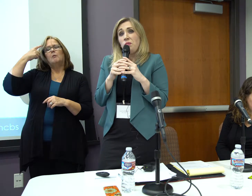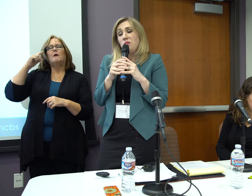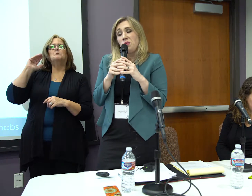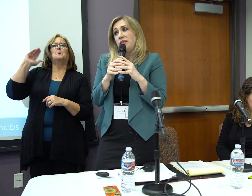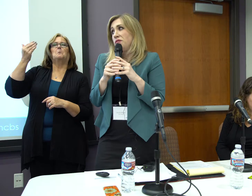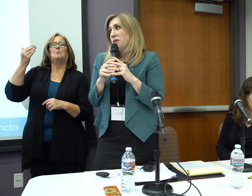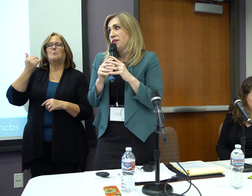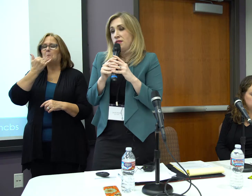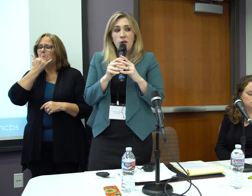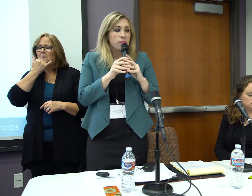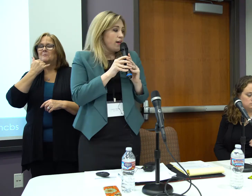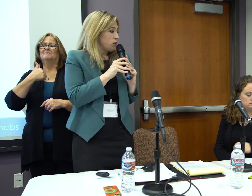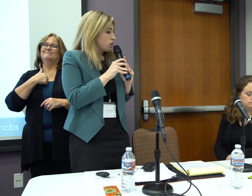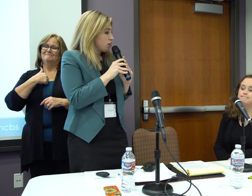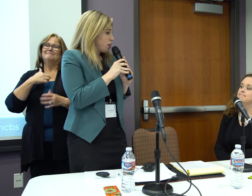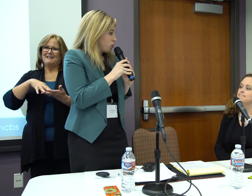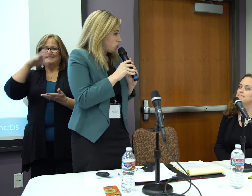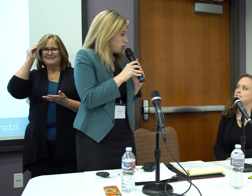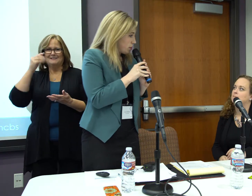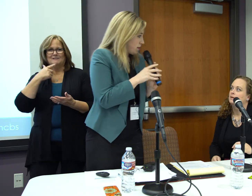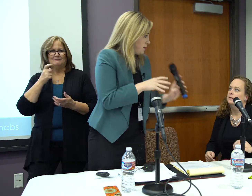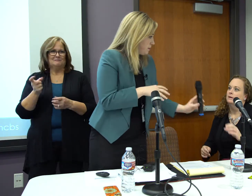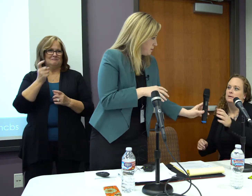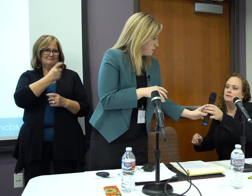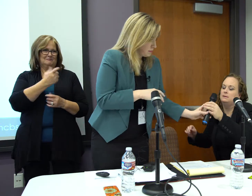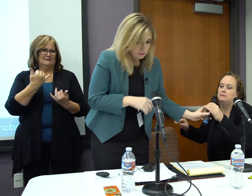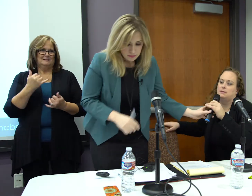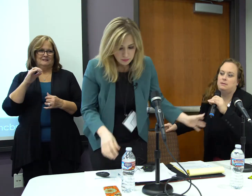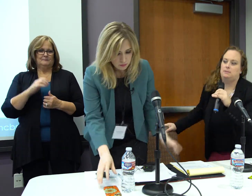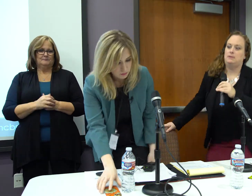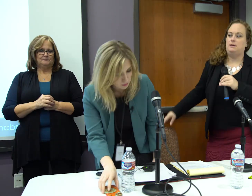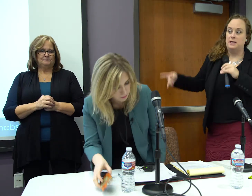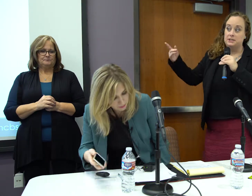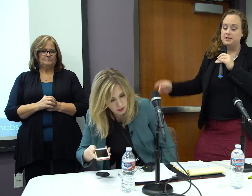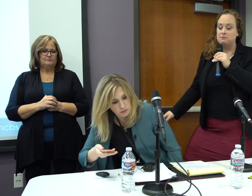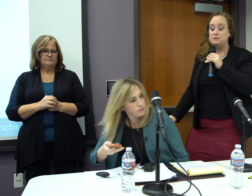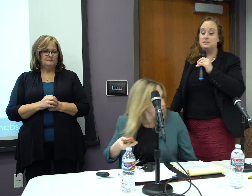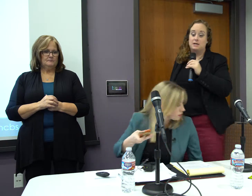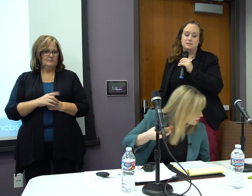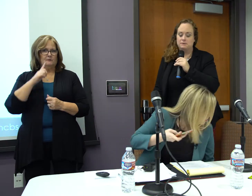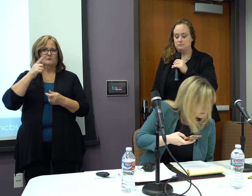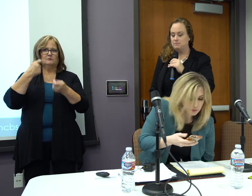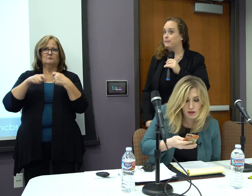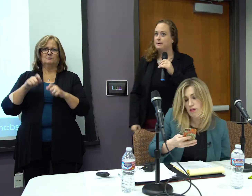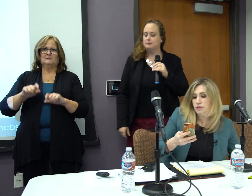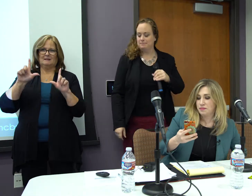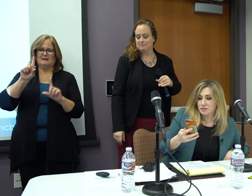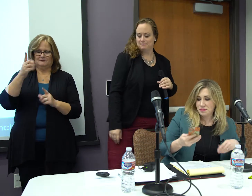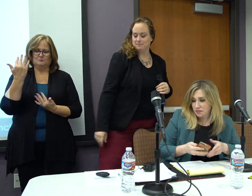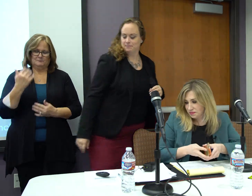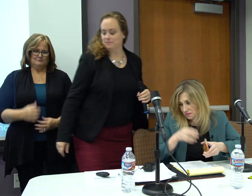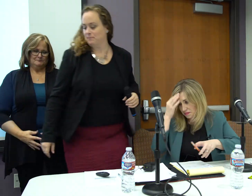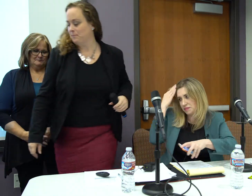that it would be really difficult. So I will turn the time over to Elizabeth. I actually need to go switch the slides over, so I'll be back.